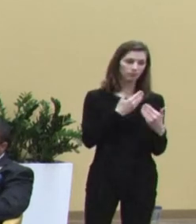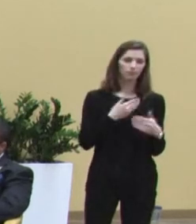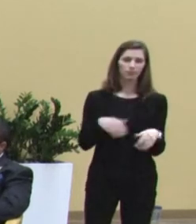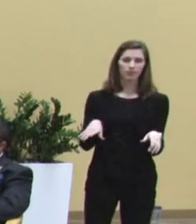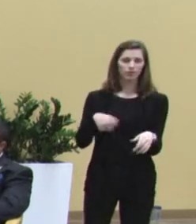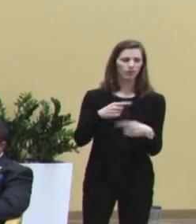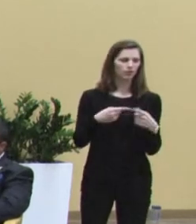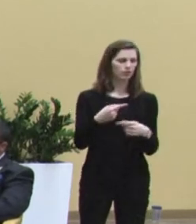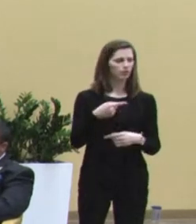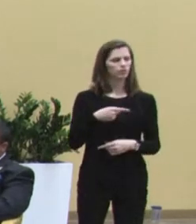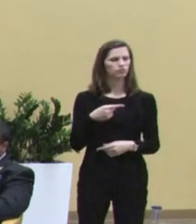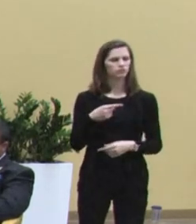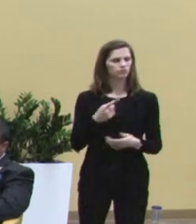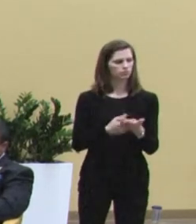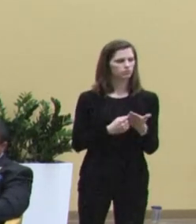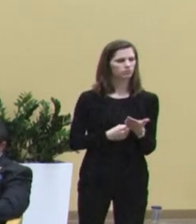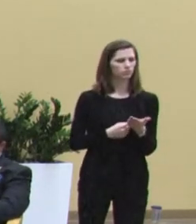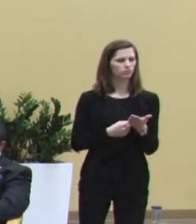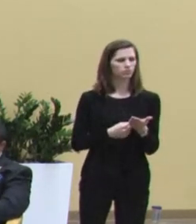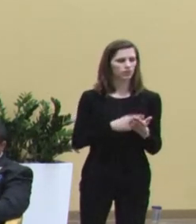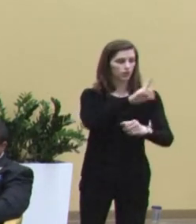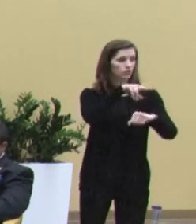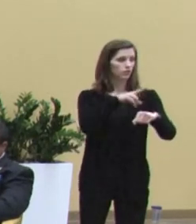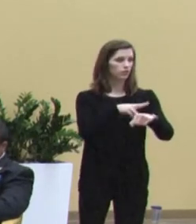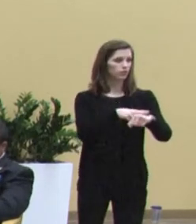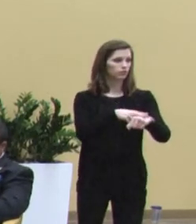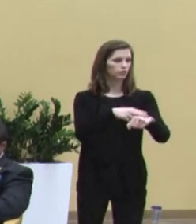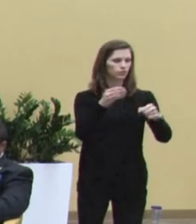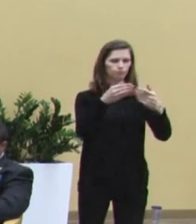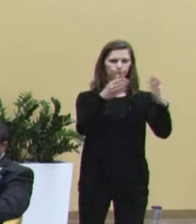about the national picture,